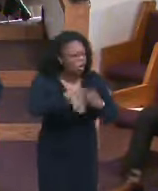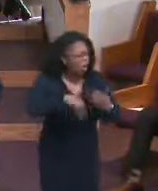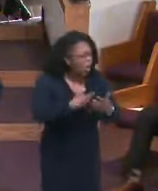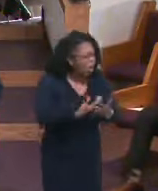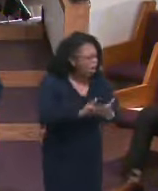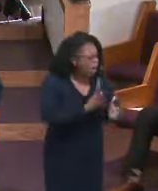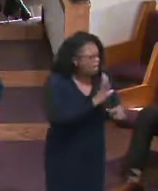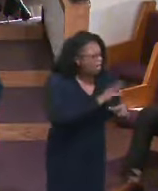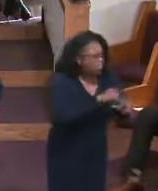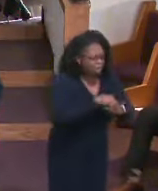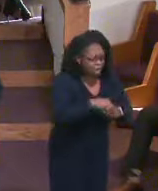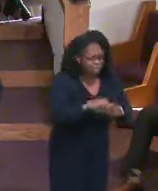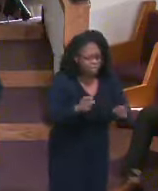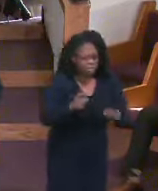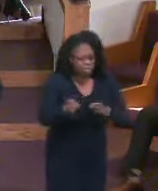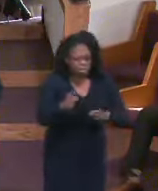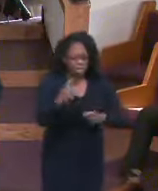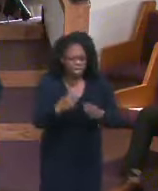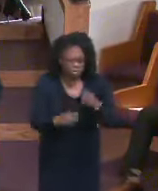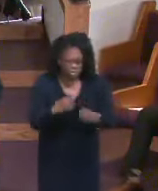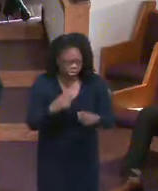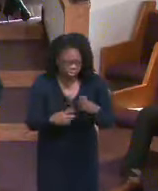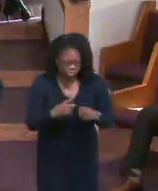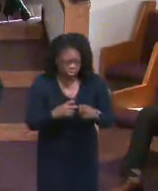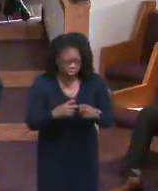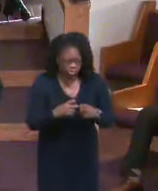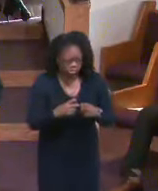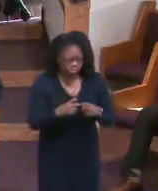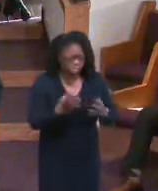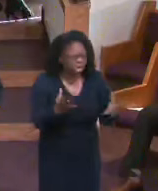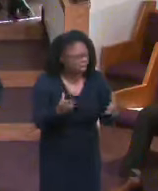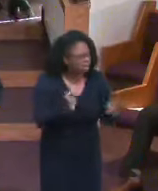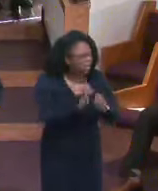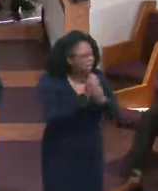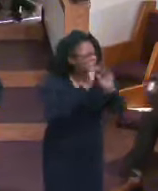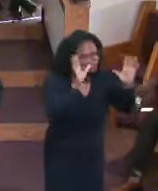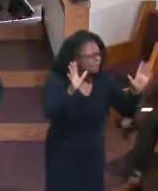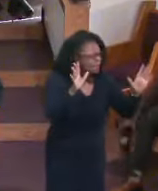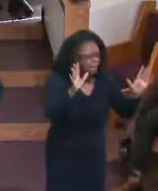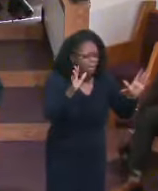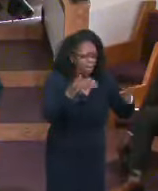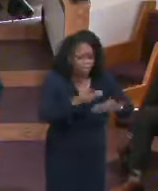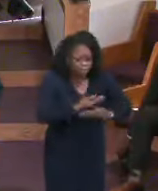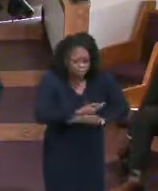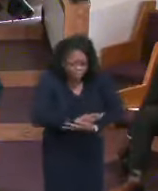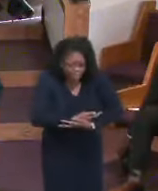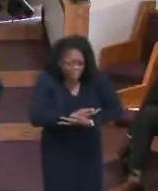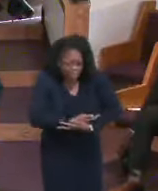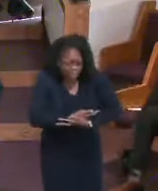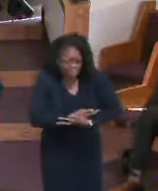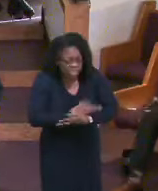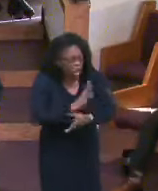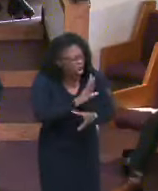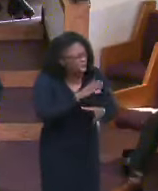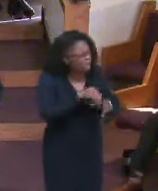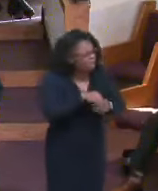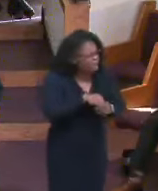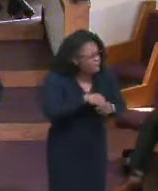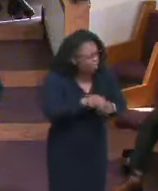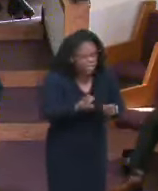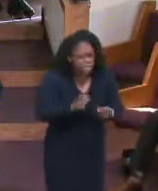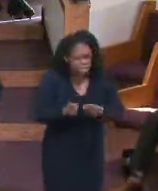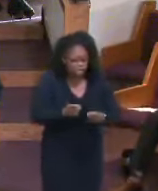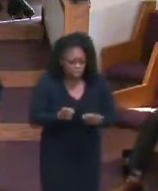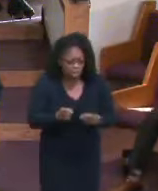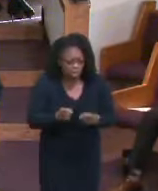engaged in control issues. Can I make this plainer? Even babies are engaged in this control